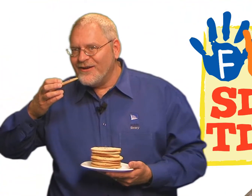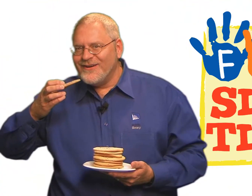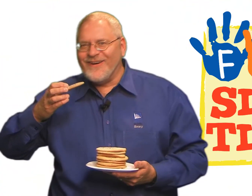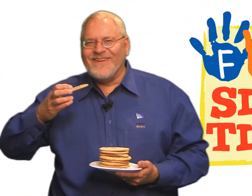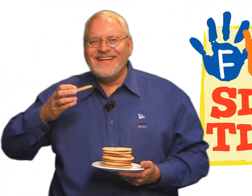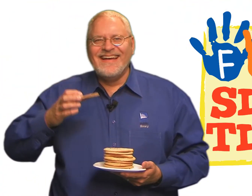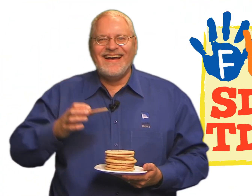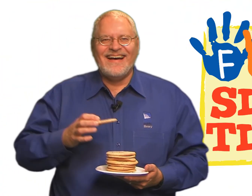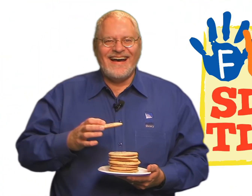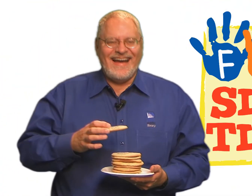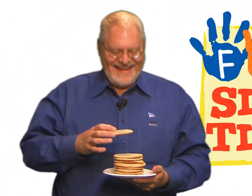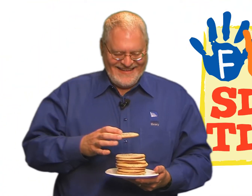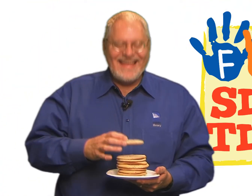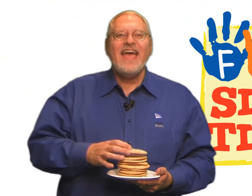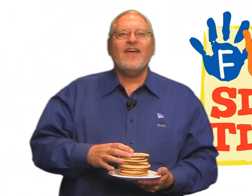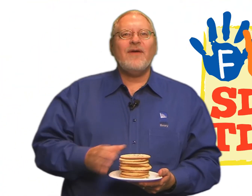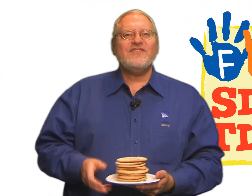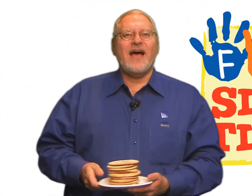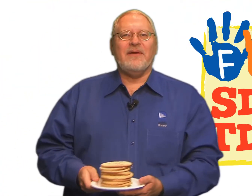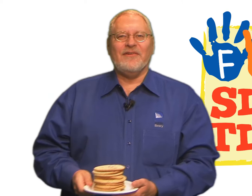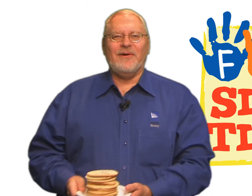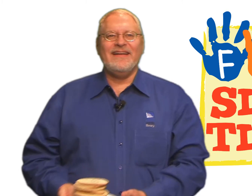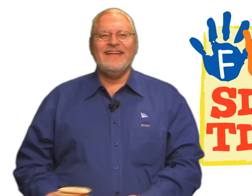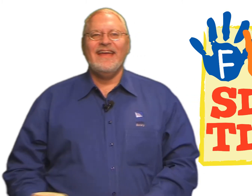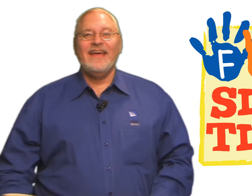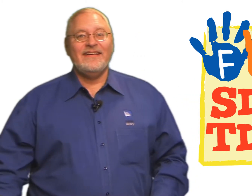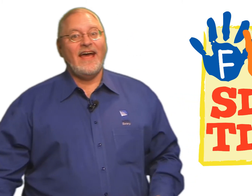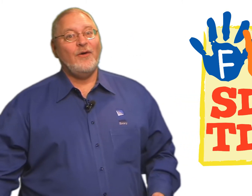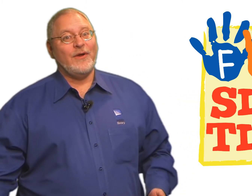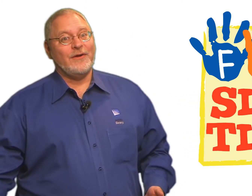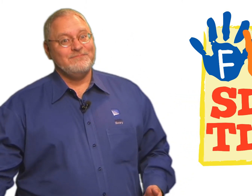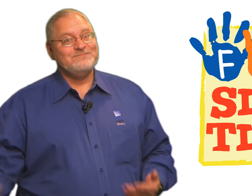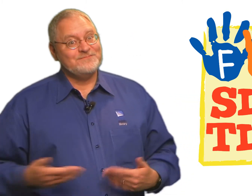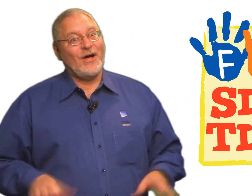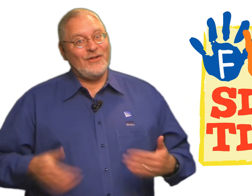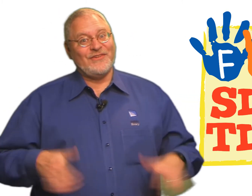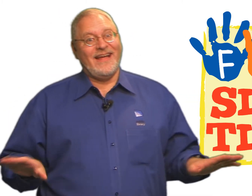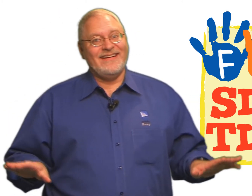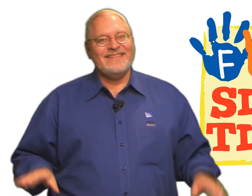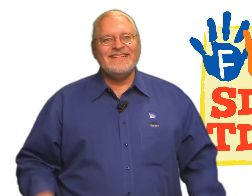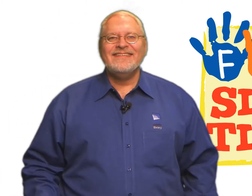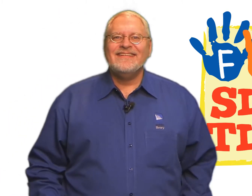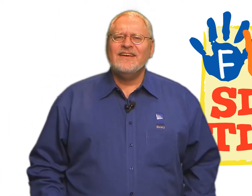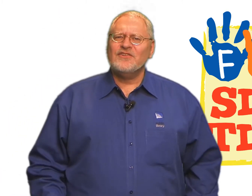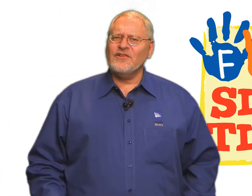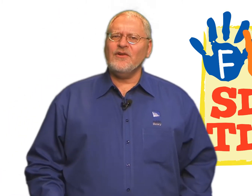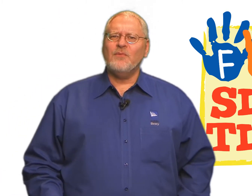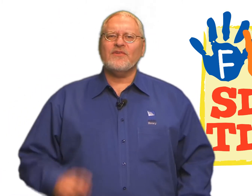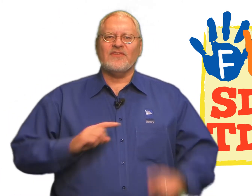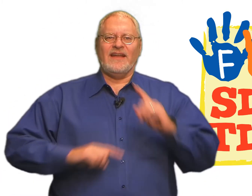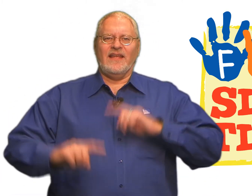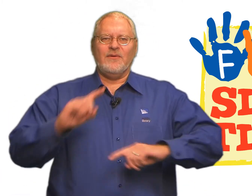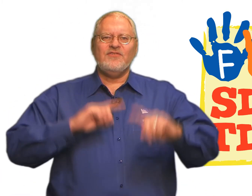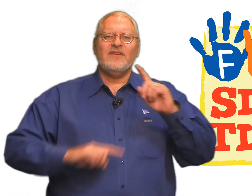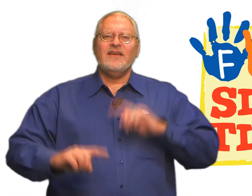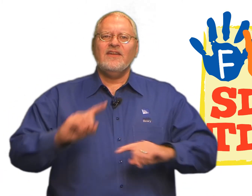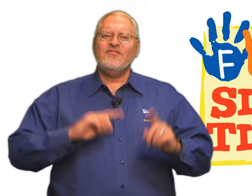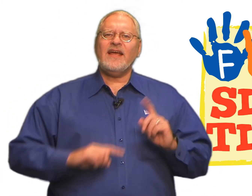milk. Oh, hi. Great job, everyone. Now we're all done. To learn more sign language, check